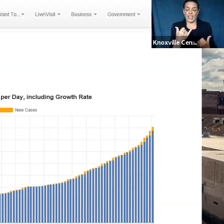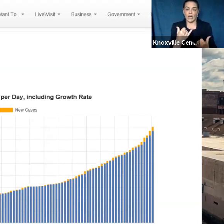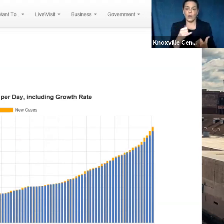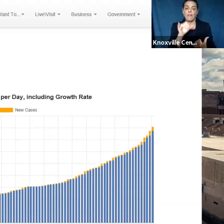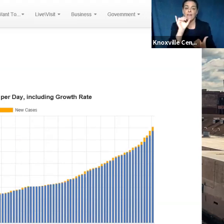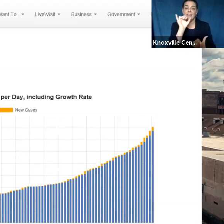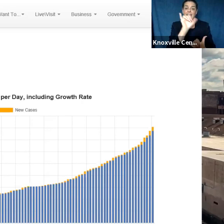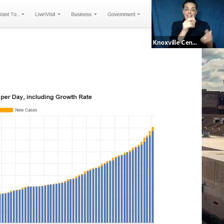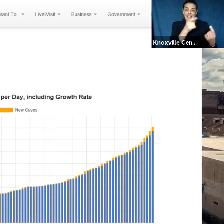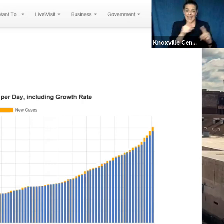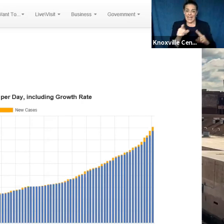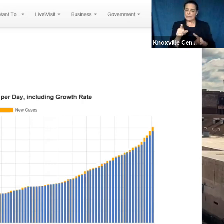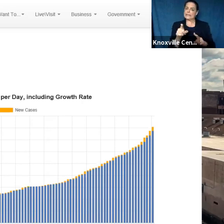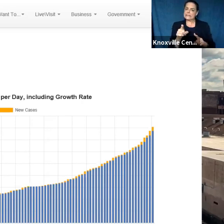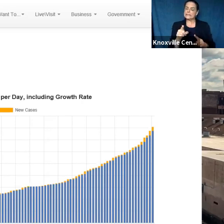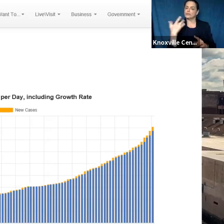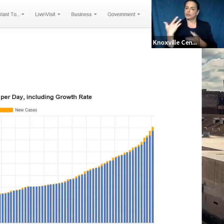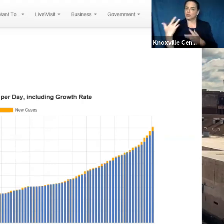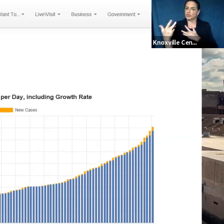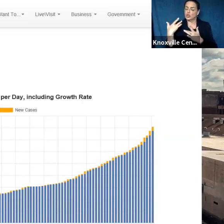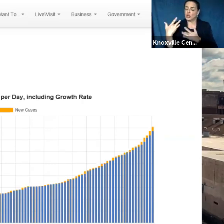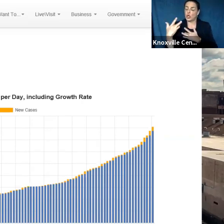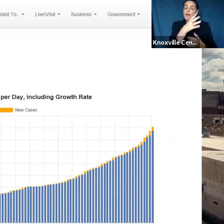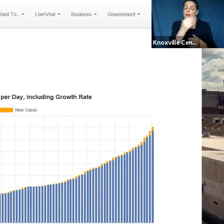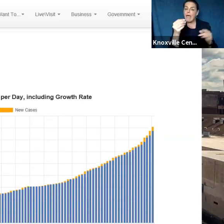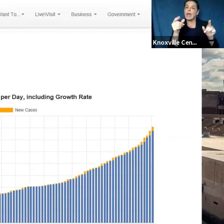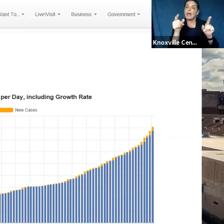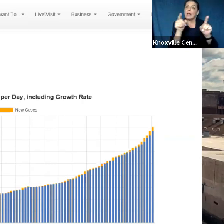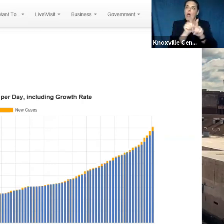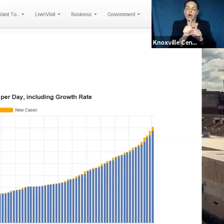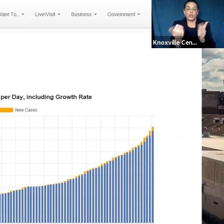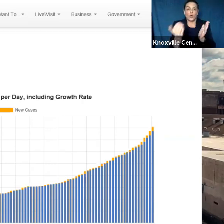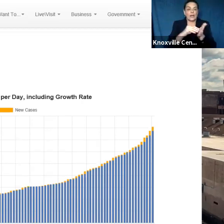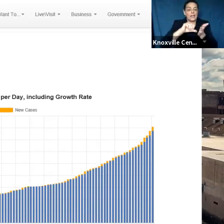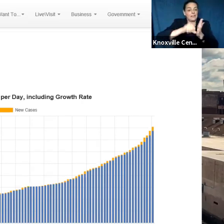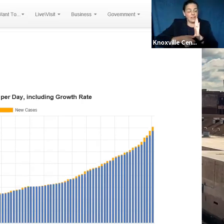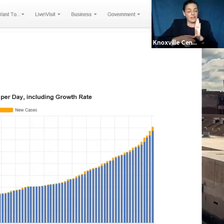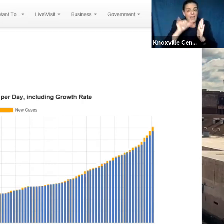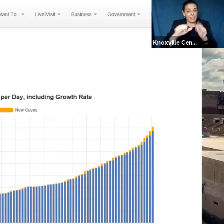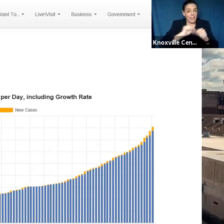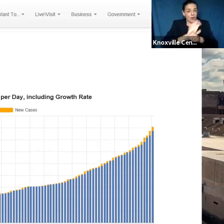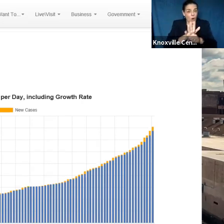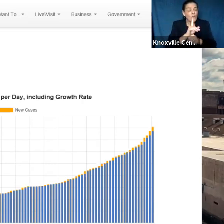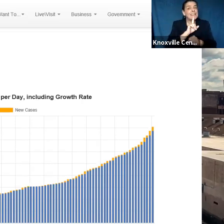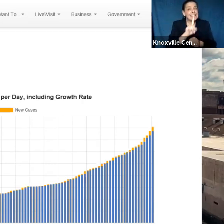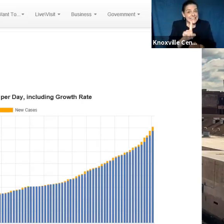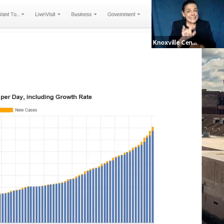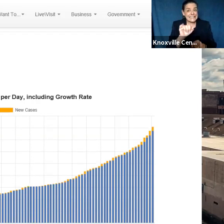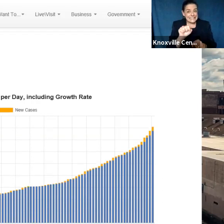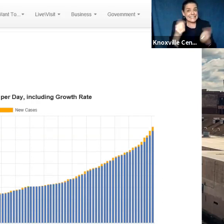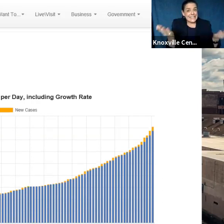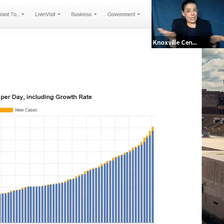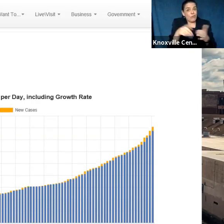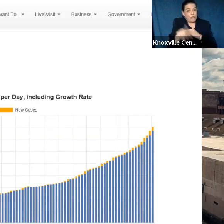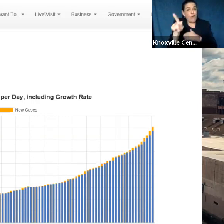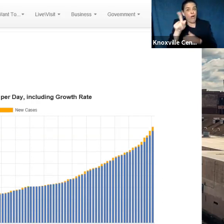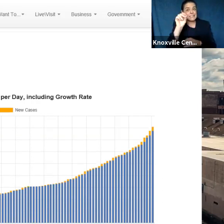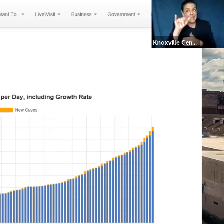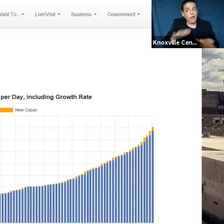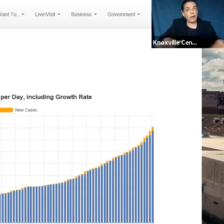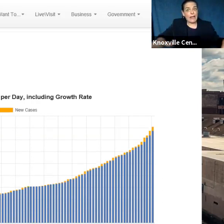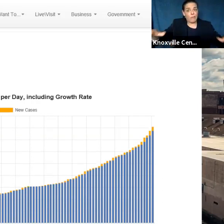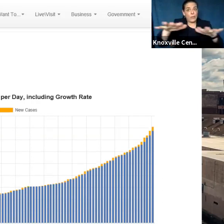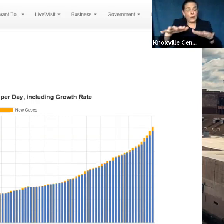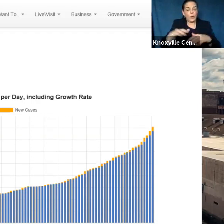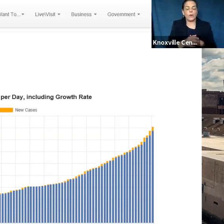trend and further reiterates that the virus is still very present in Knox County. What we want to see moving